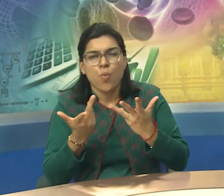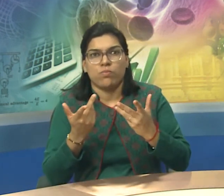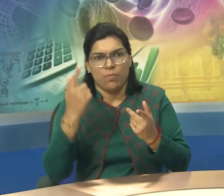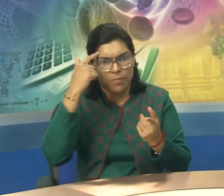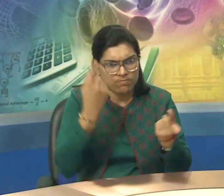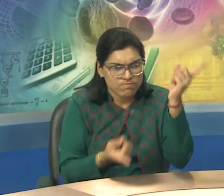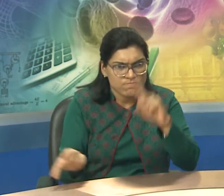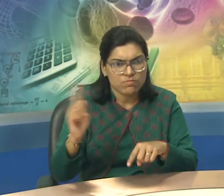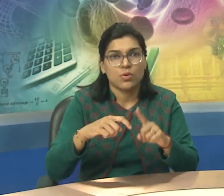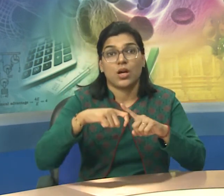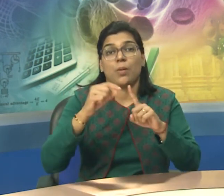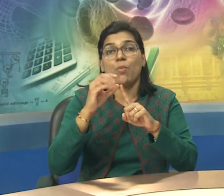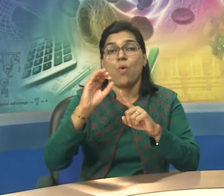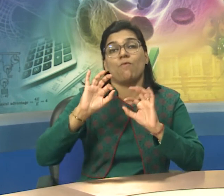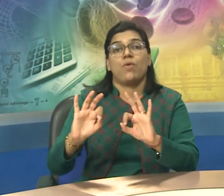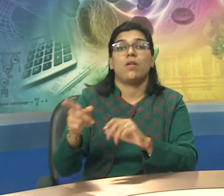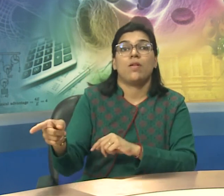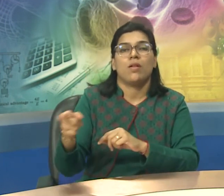business and market research,